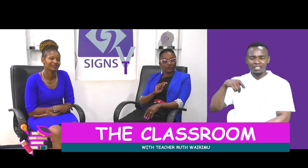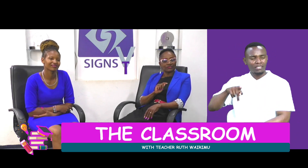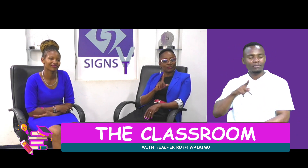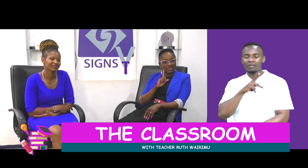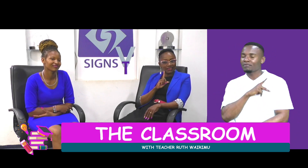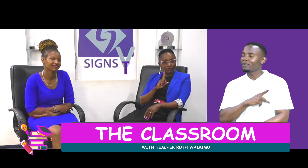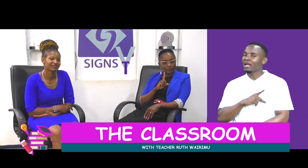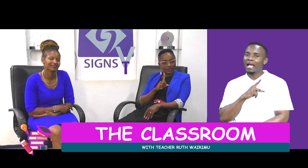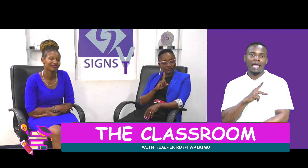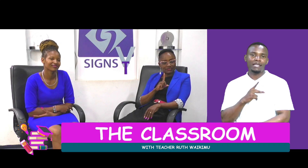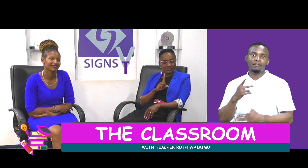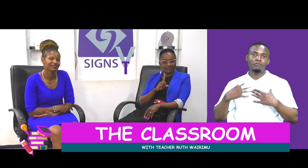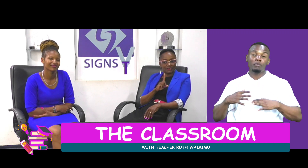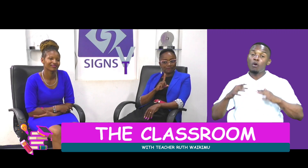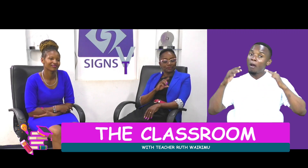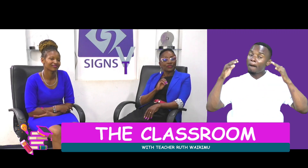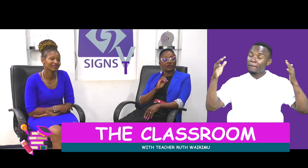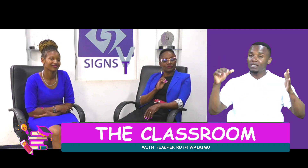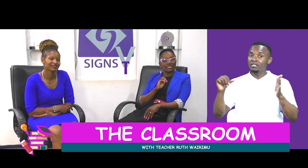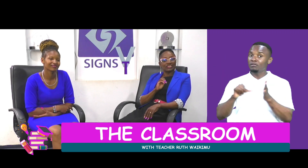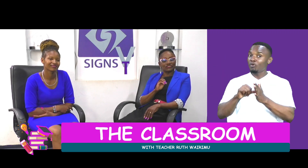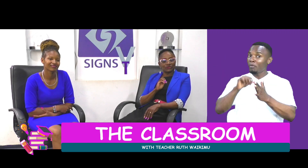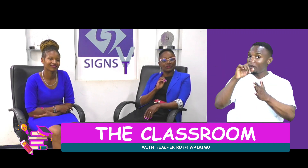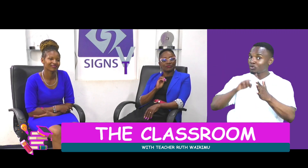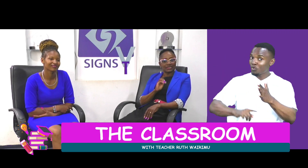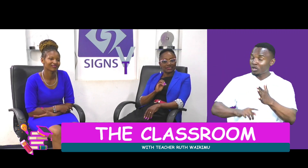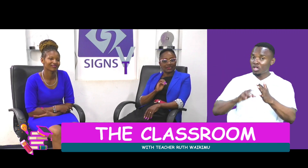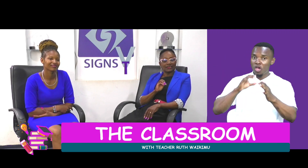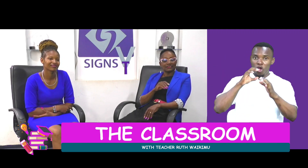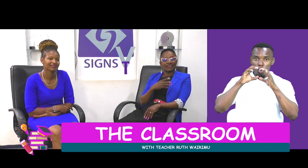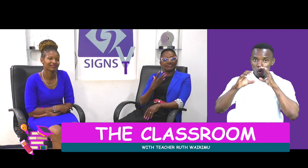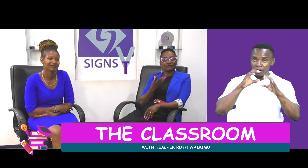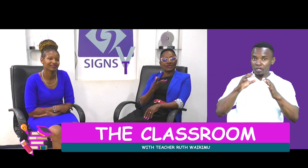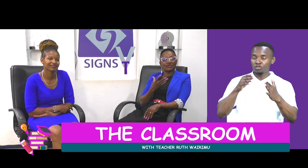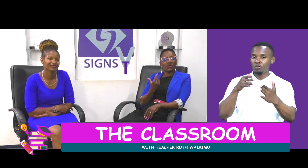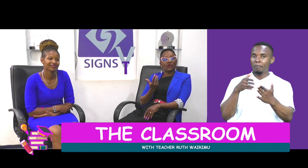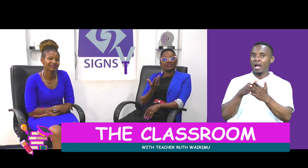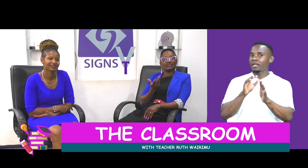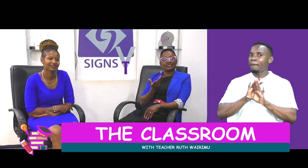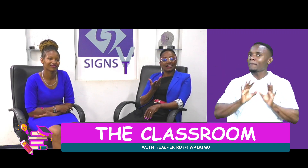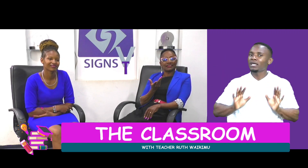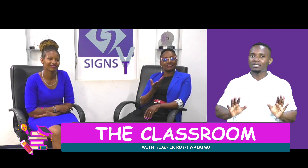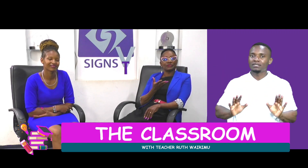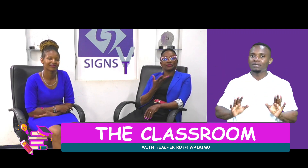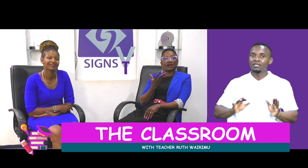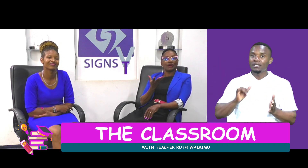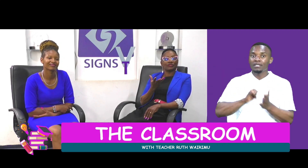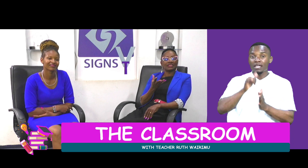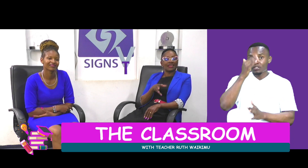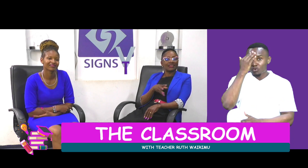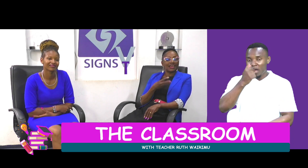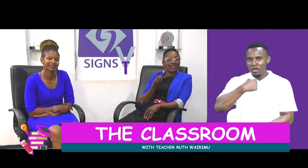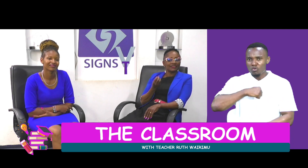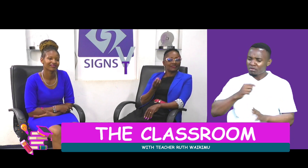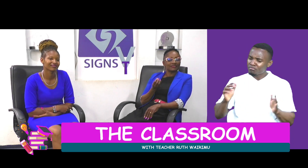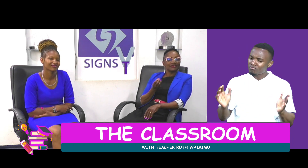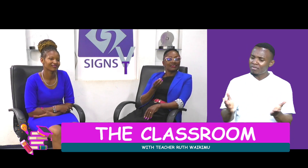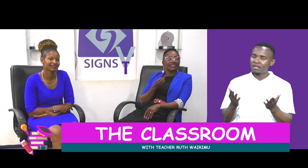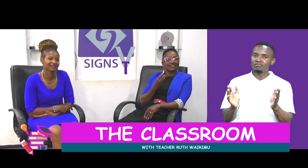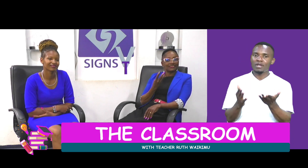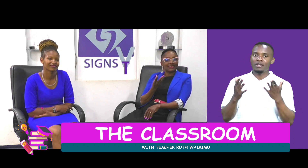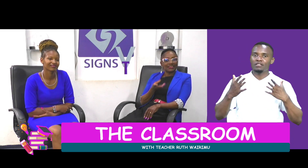come across. Biggest problem is this communication barrier. That is why we always encourage people out there,